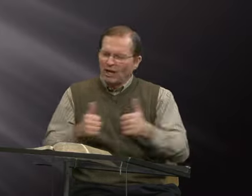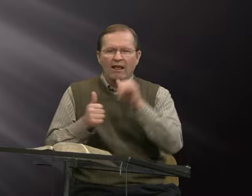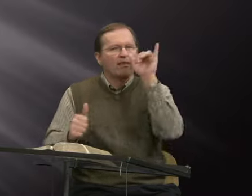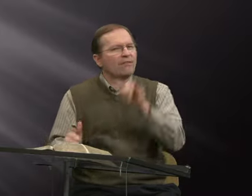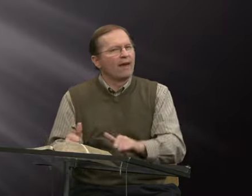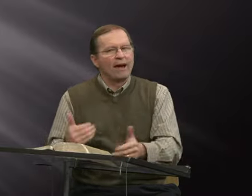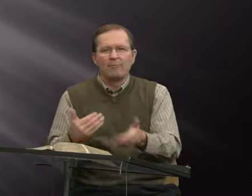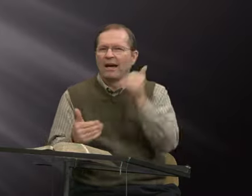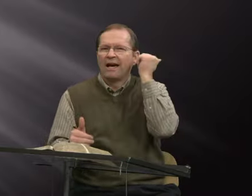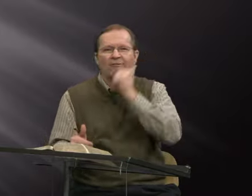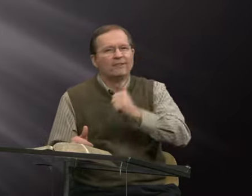for Philemon.